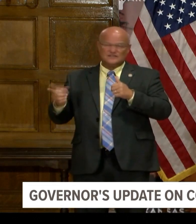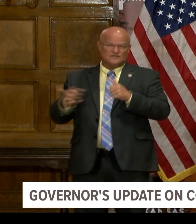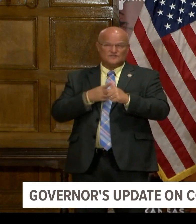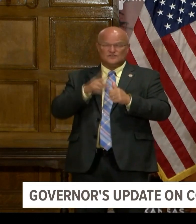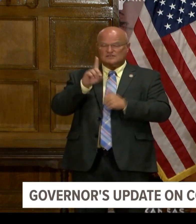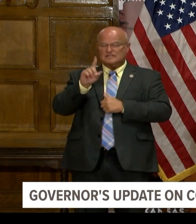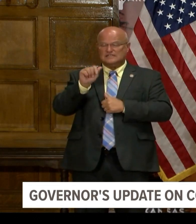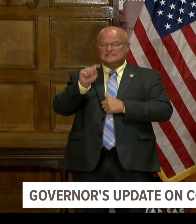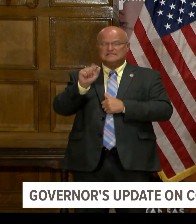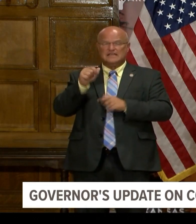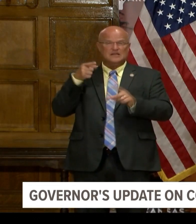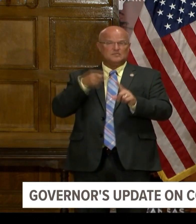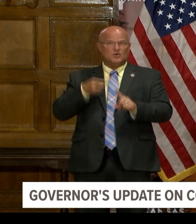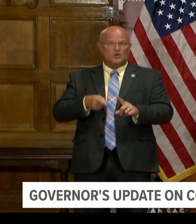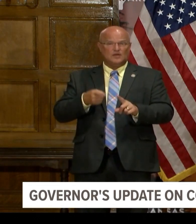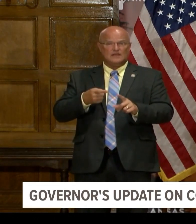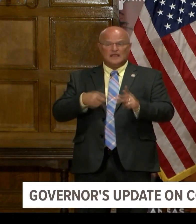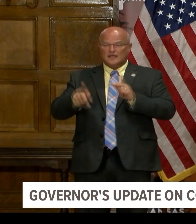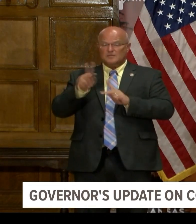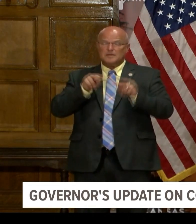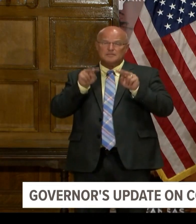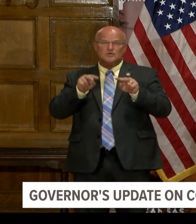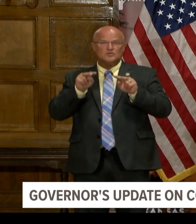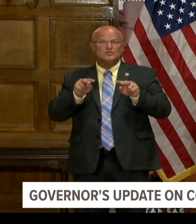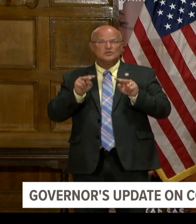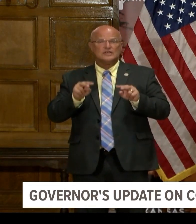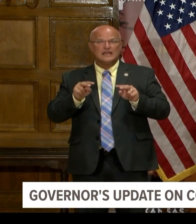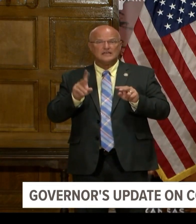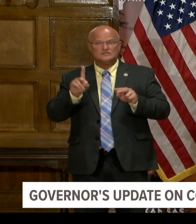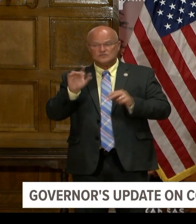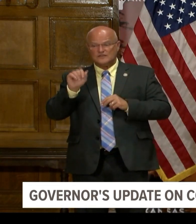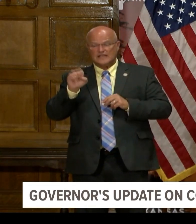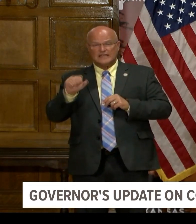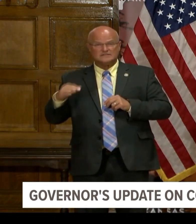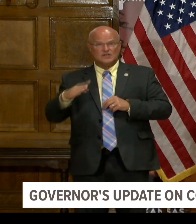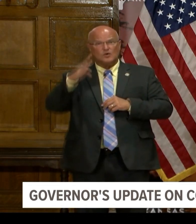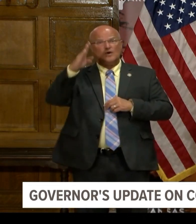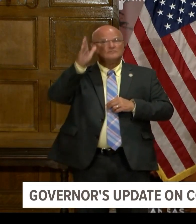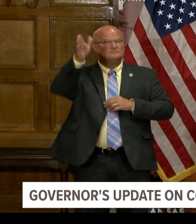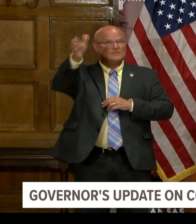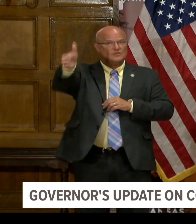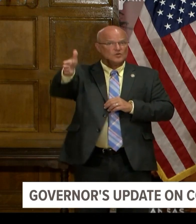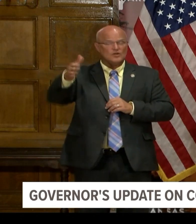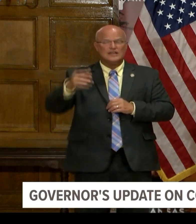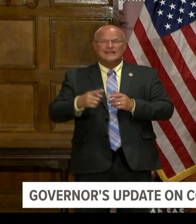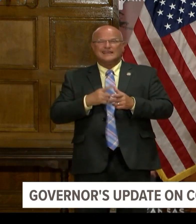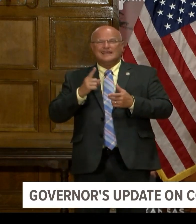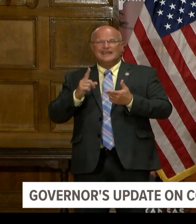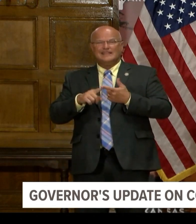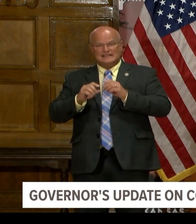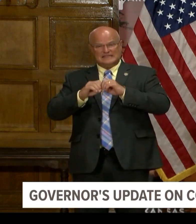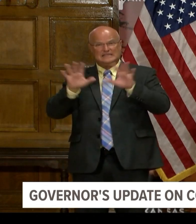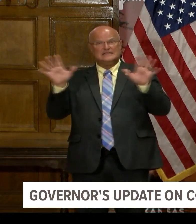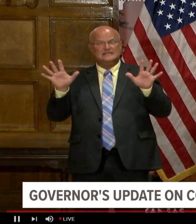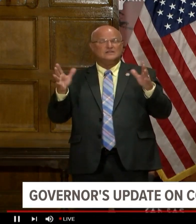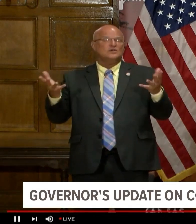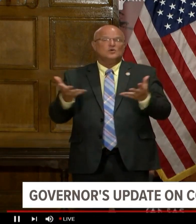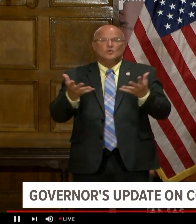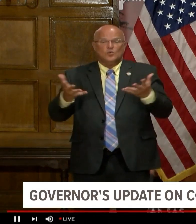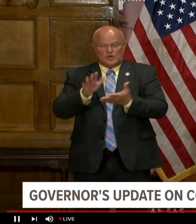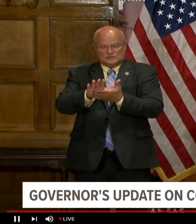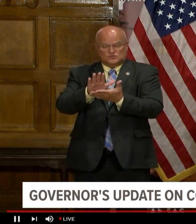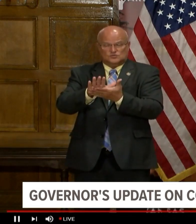And then obviously everybody's going to look at, do the cases go up down the road? And then clearly, what